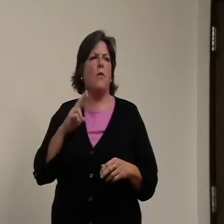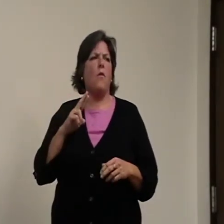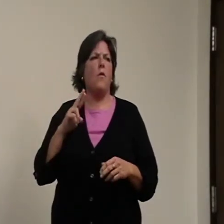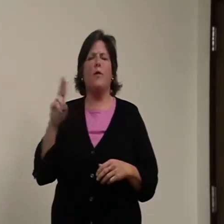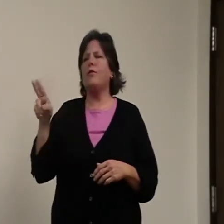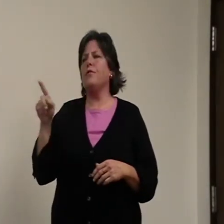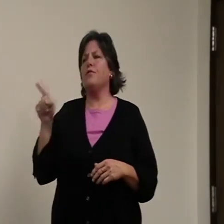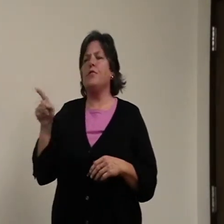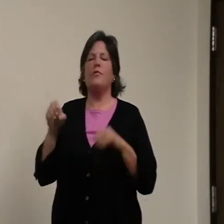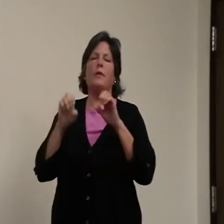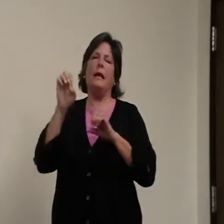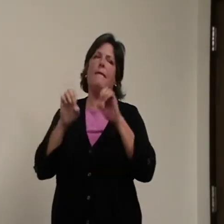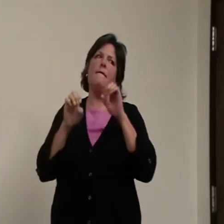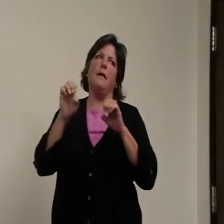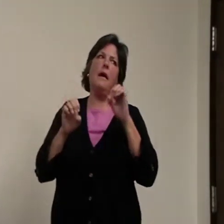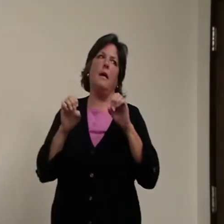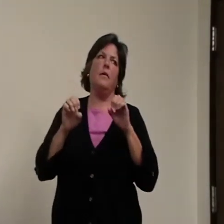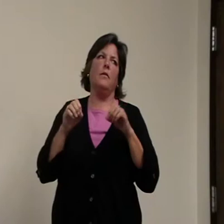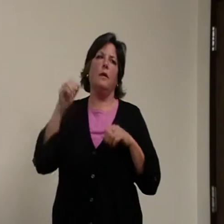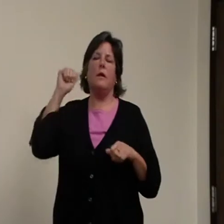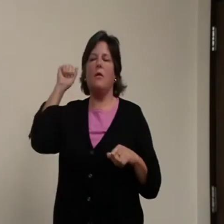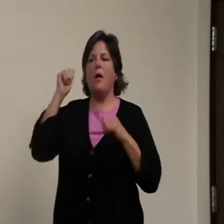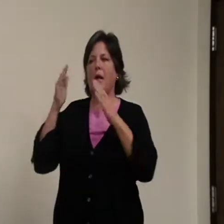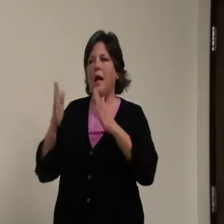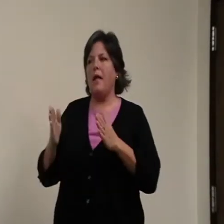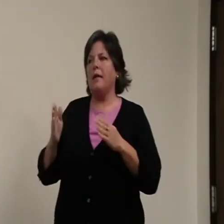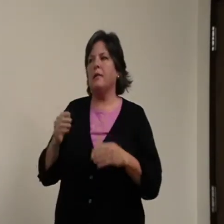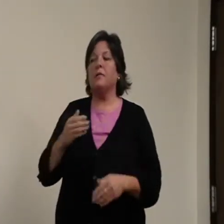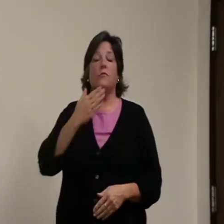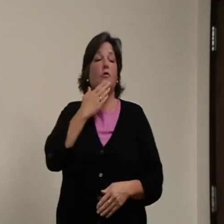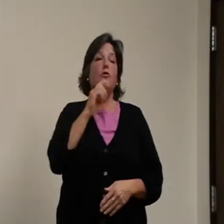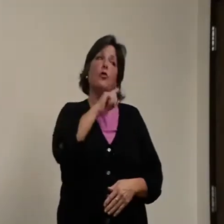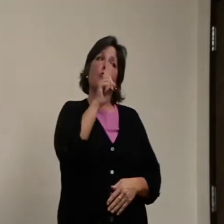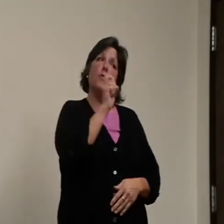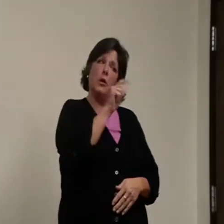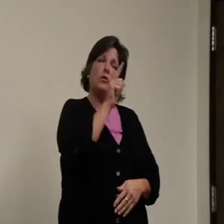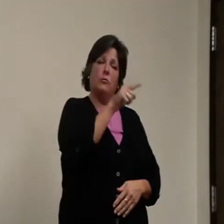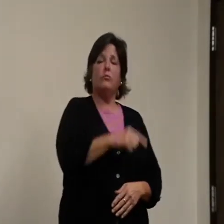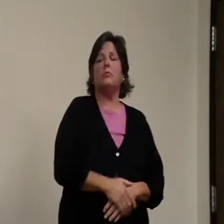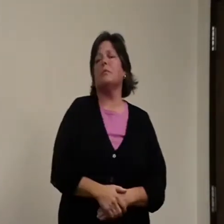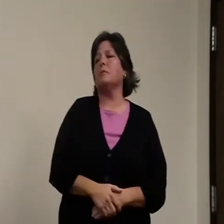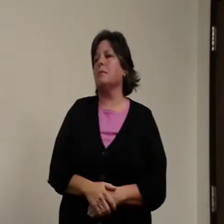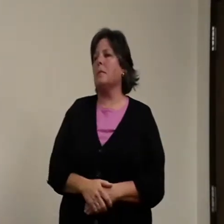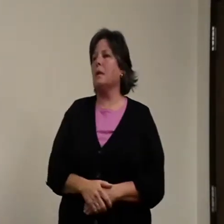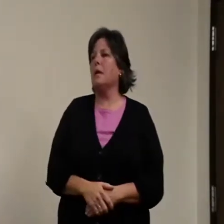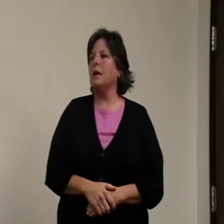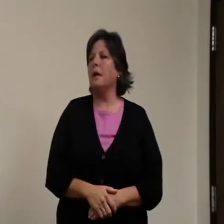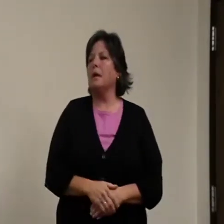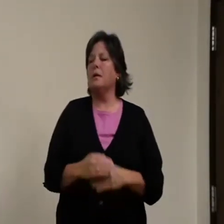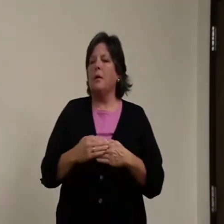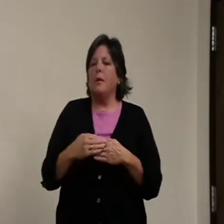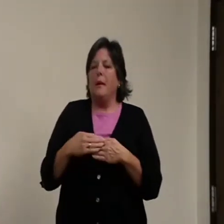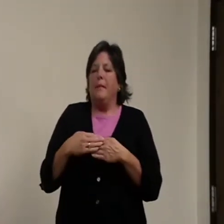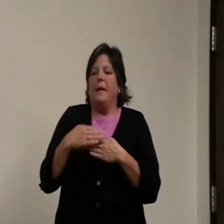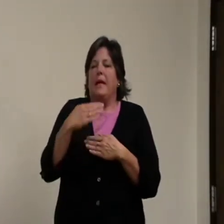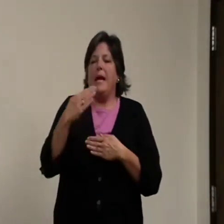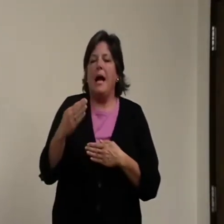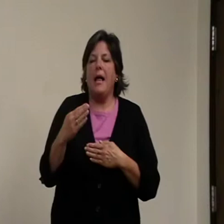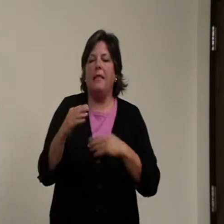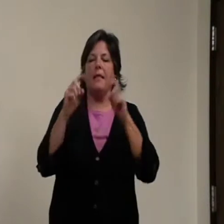evaluation, kind of a Okay. audiologist? Good question. So, beyond the hearing evaluation, what else do we do in